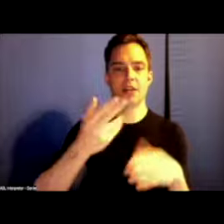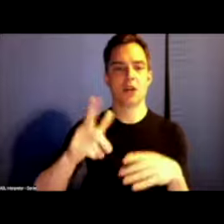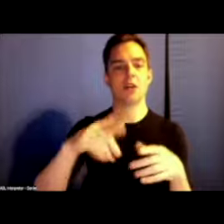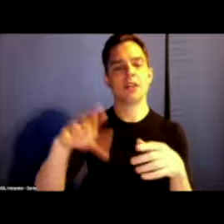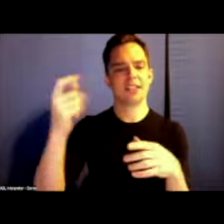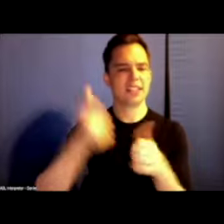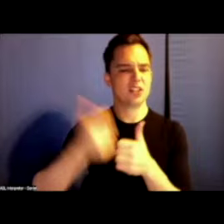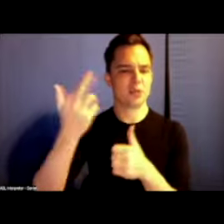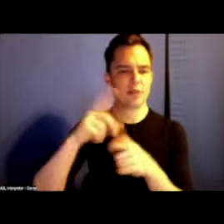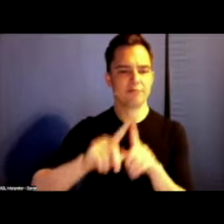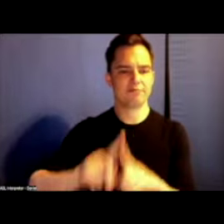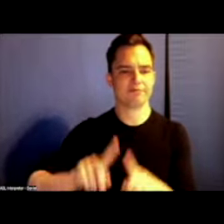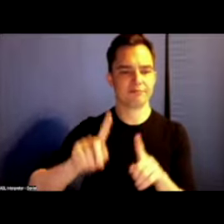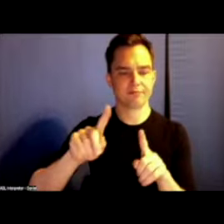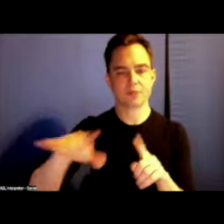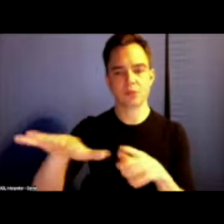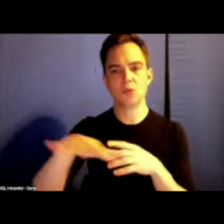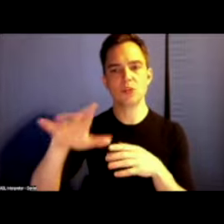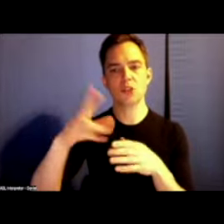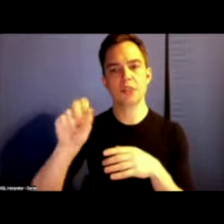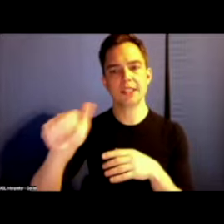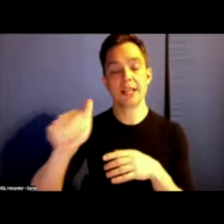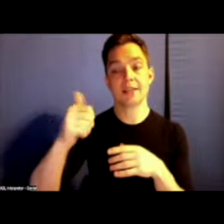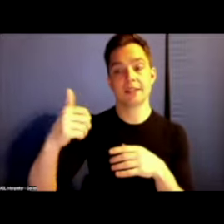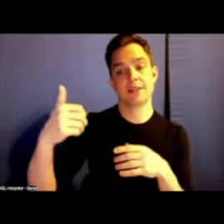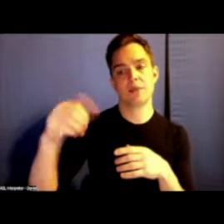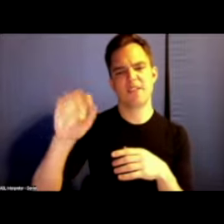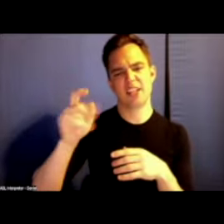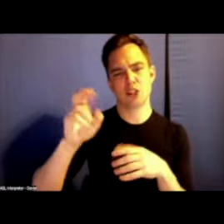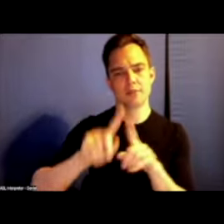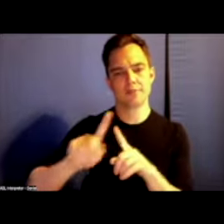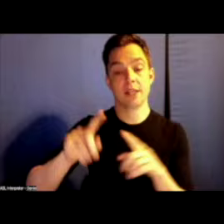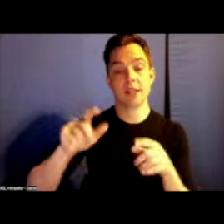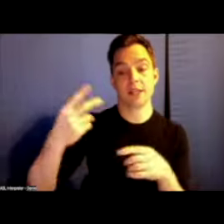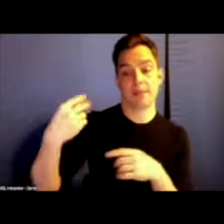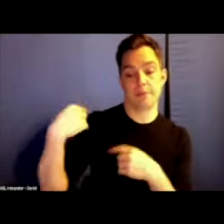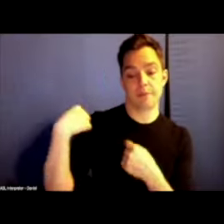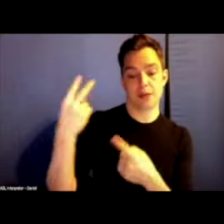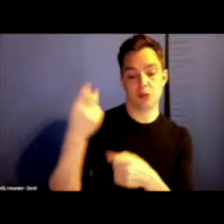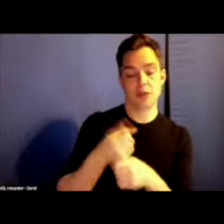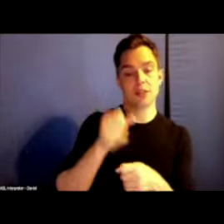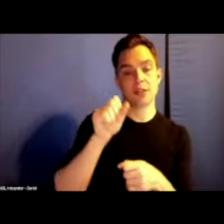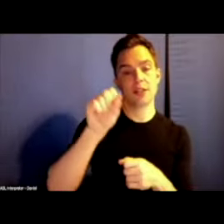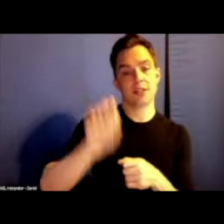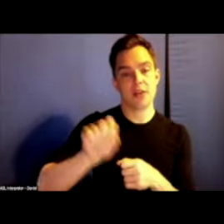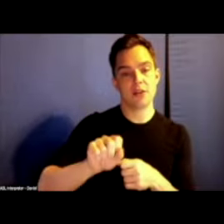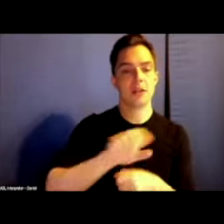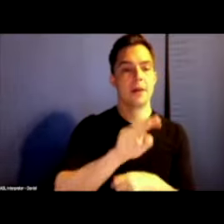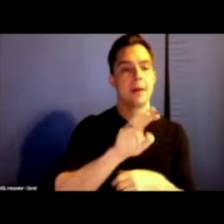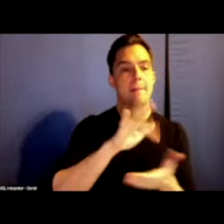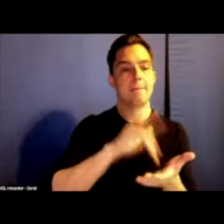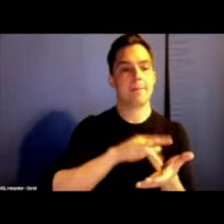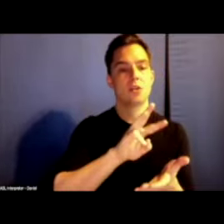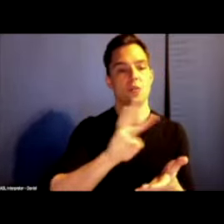States. And over the last 2 years, we featured the Southern and Midwest regions. Materials from